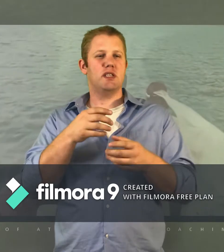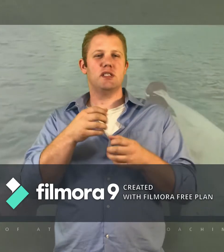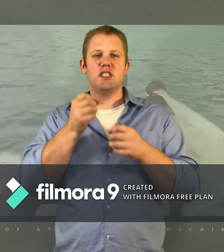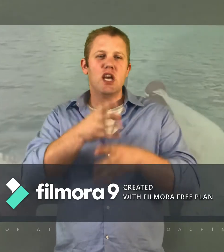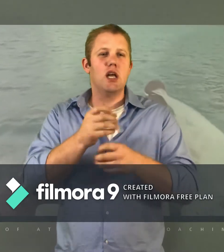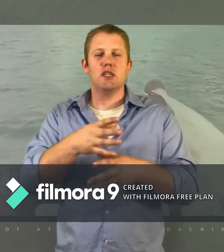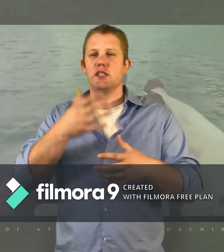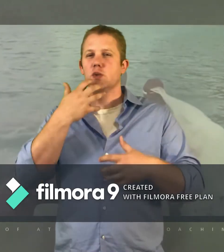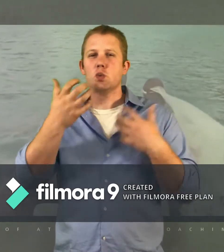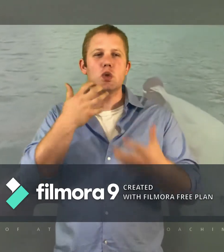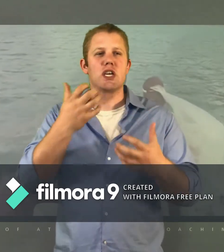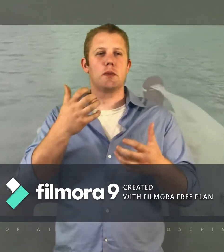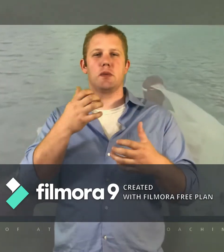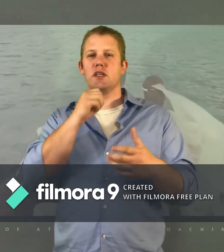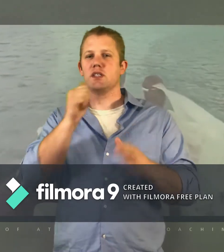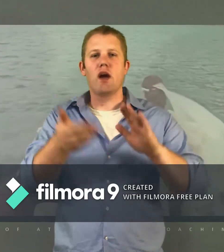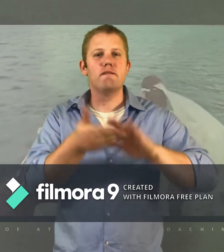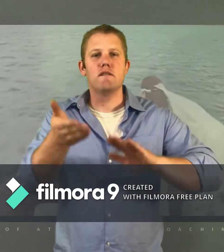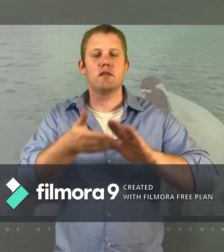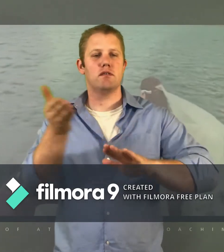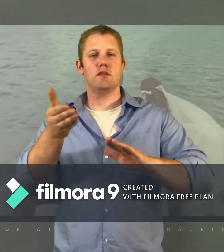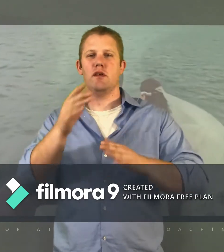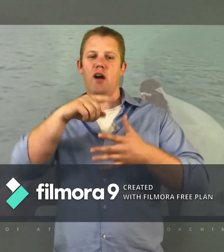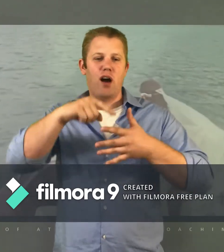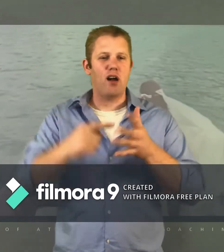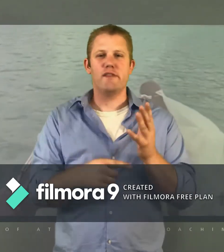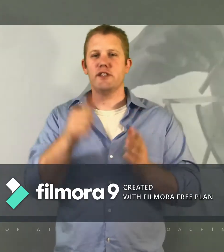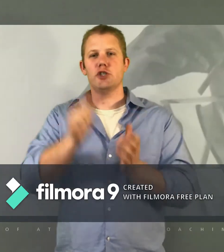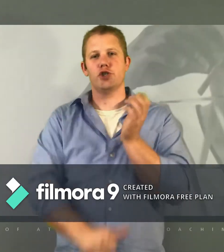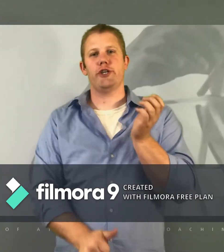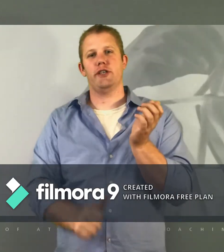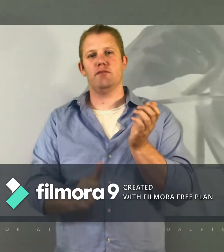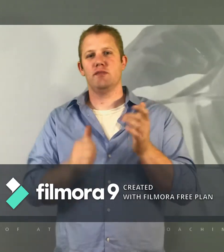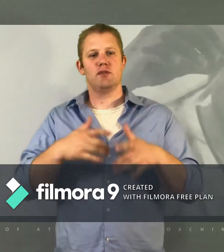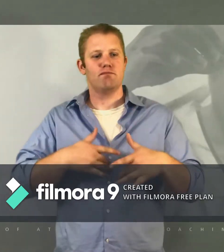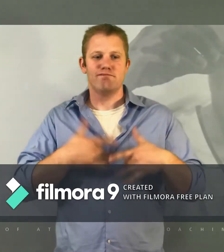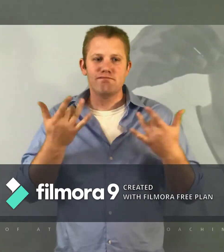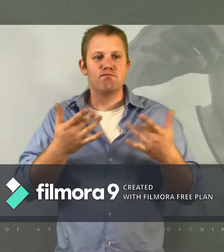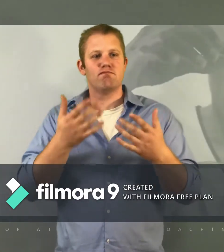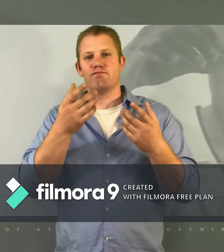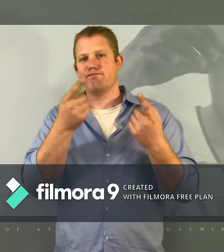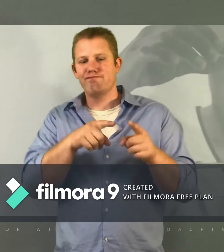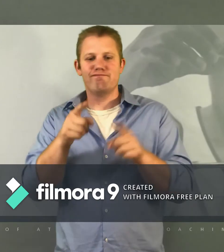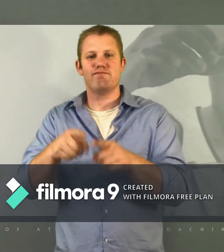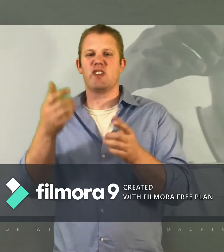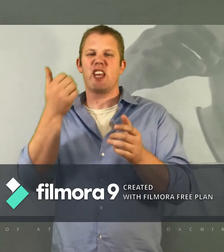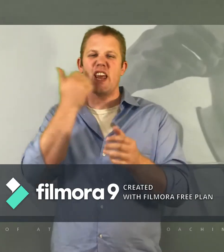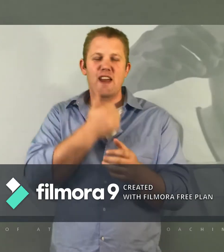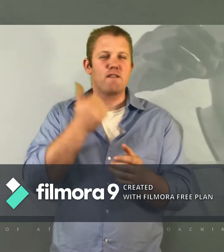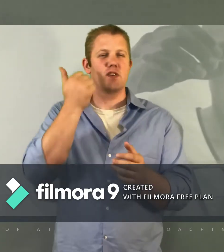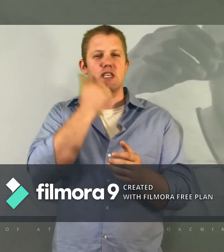problems, arguments, yelling, screaming, dysfunction. All of this shit is going